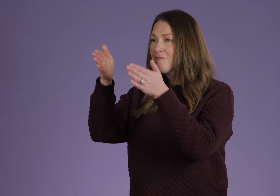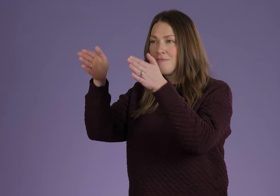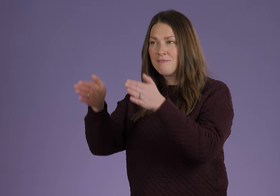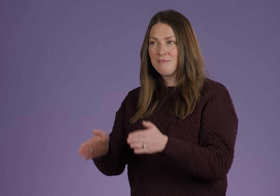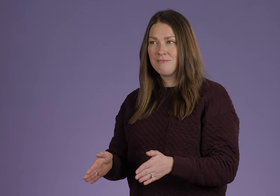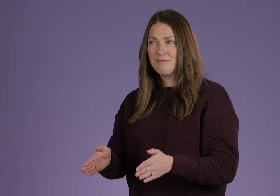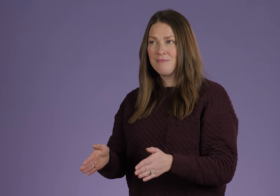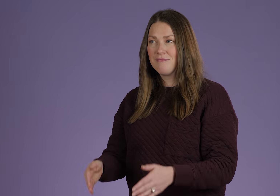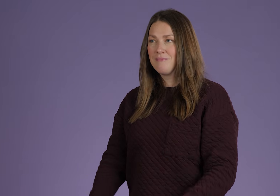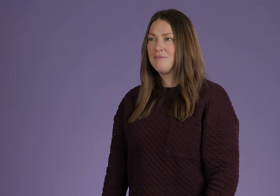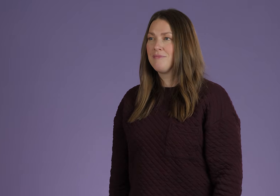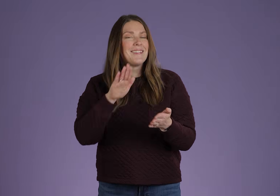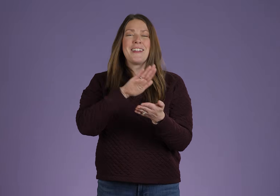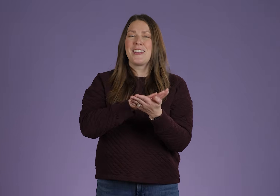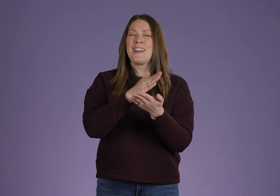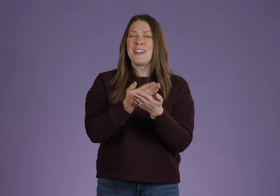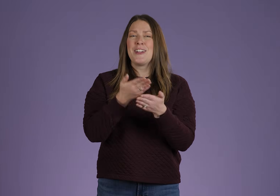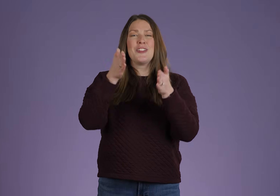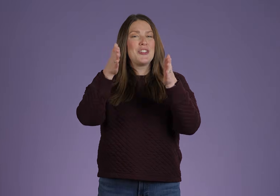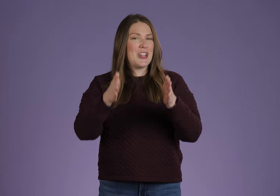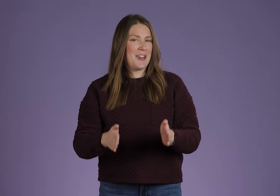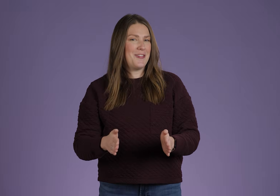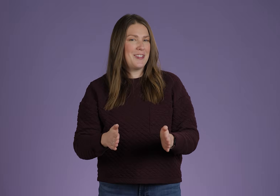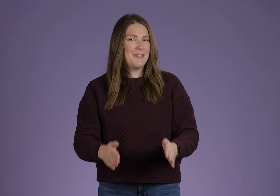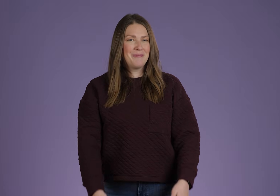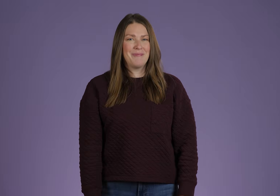Cook, person, chef.